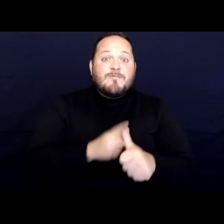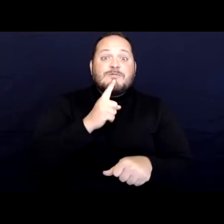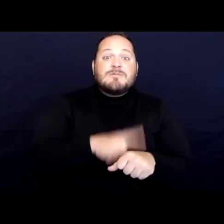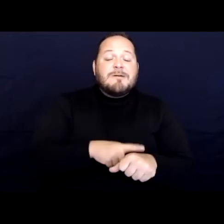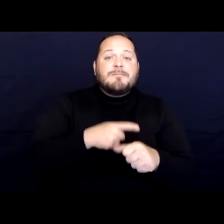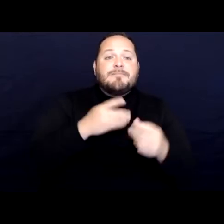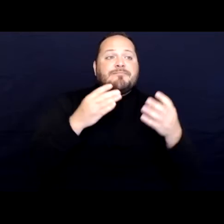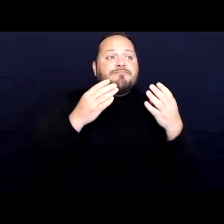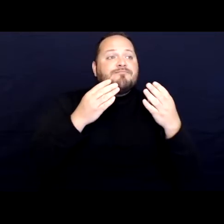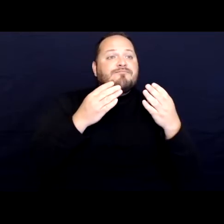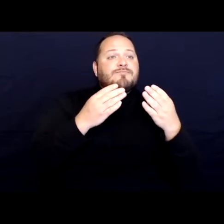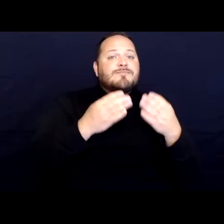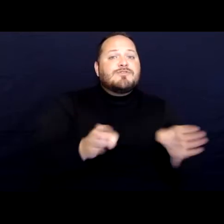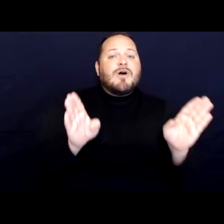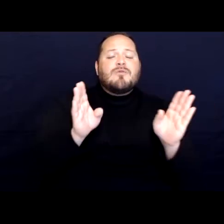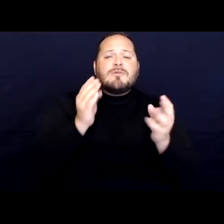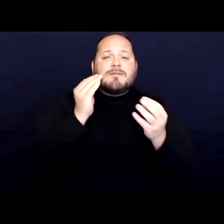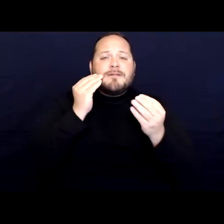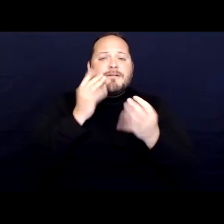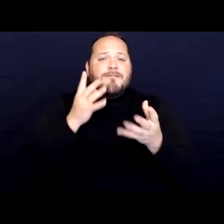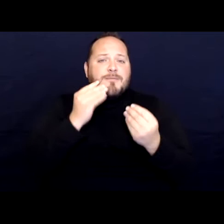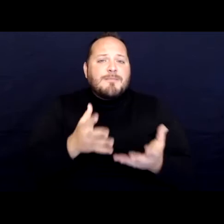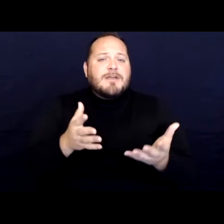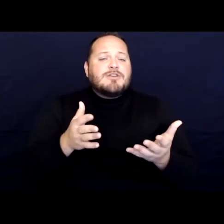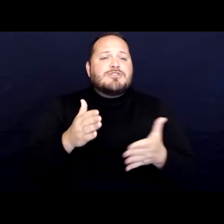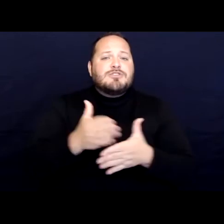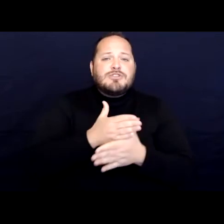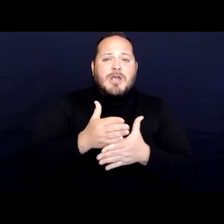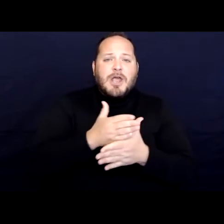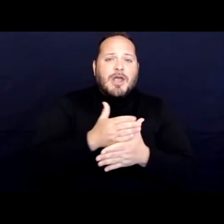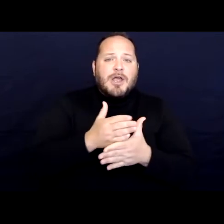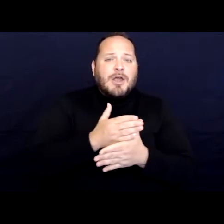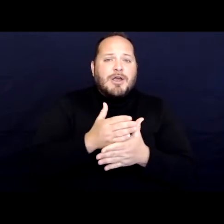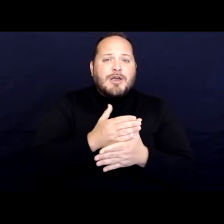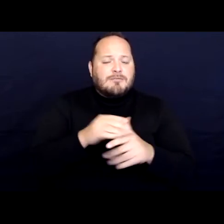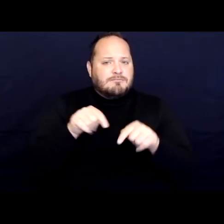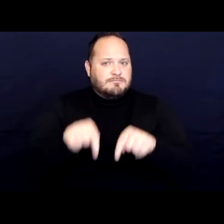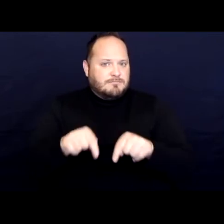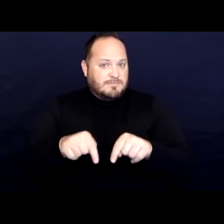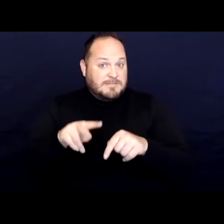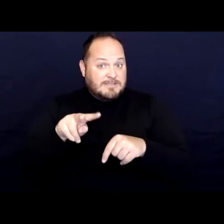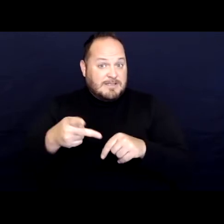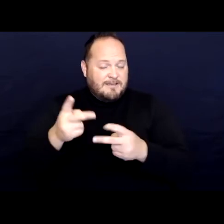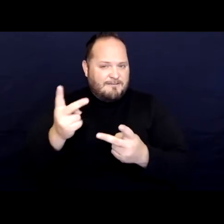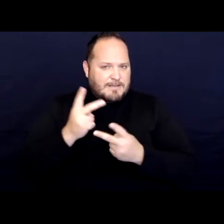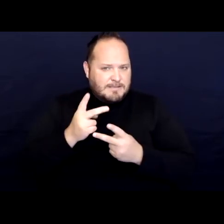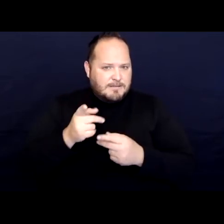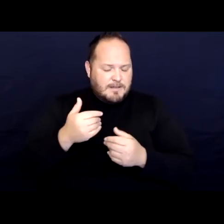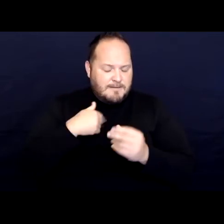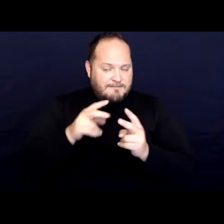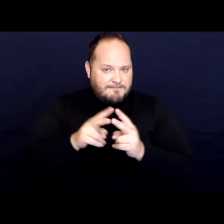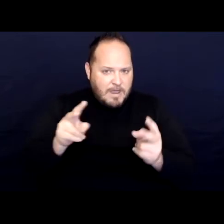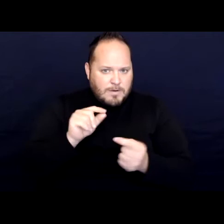of information that was shared with us previously, but rather very specific questions